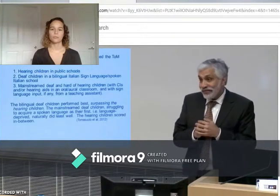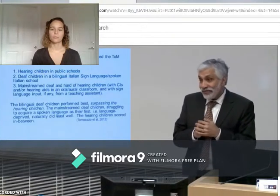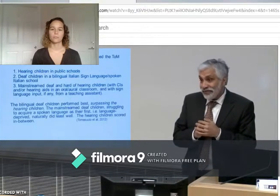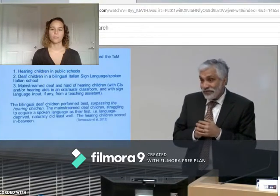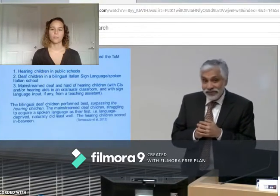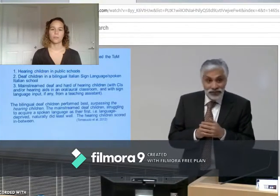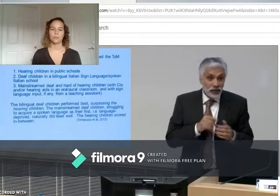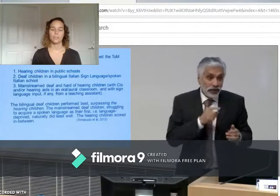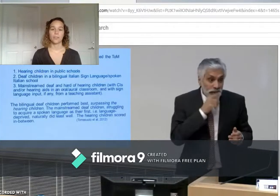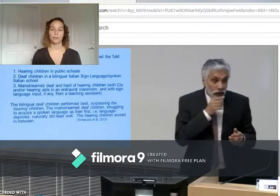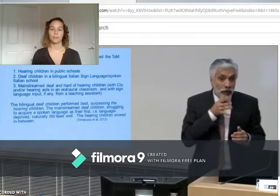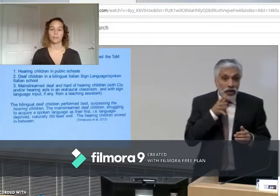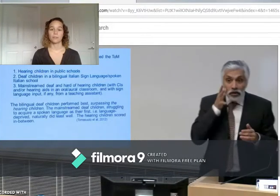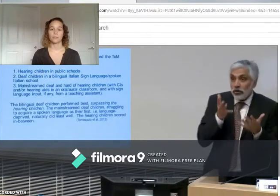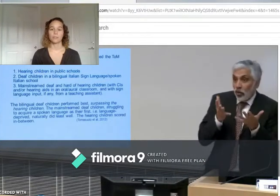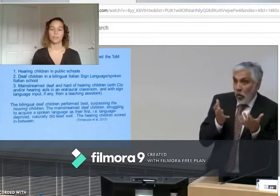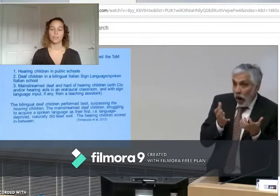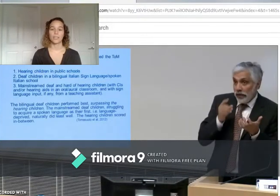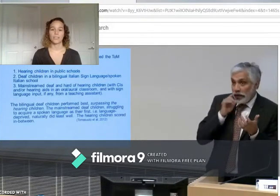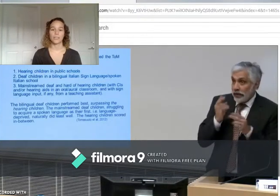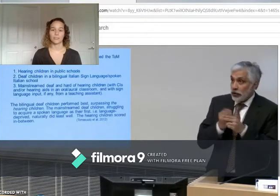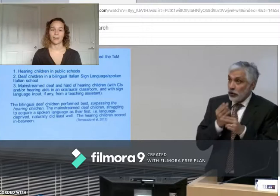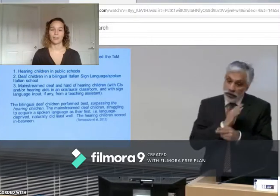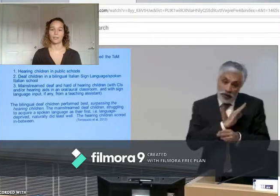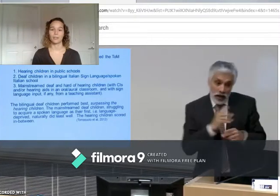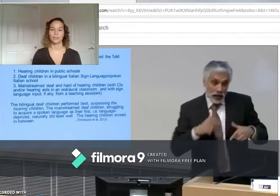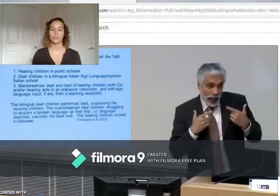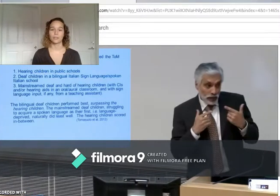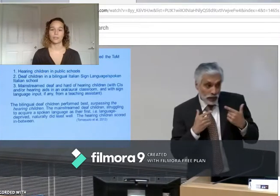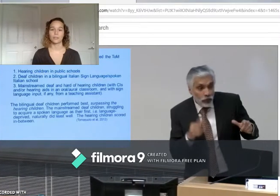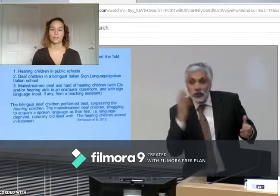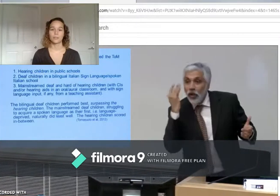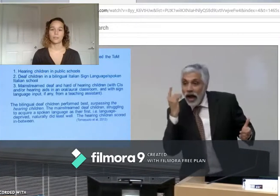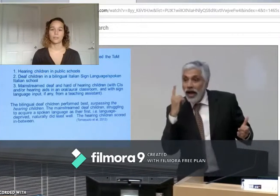social, which is very important. Socializing is very important.